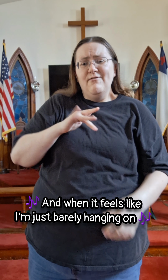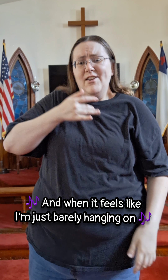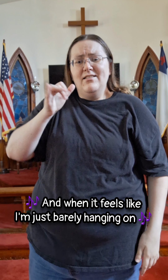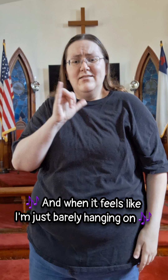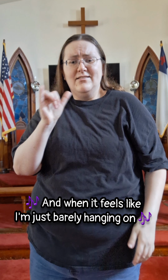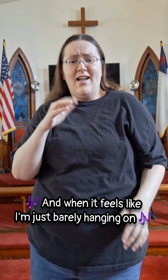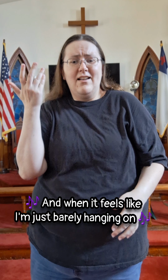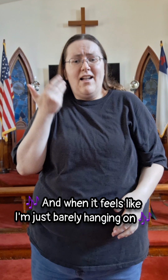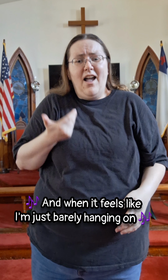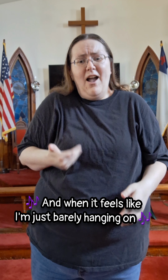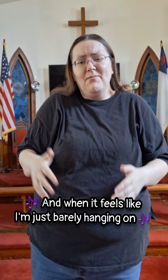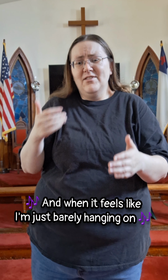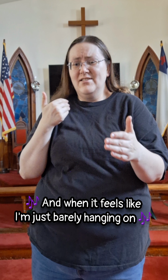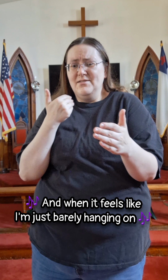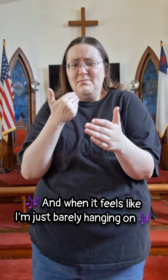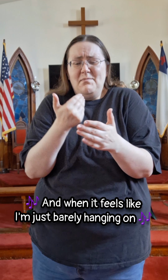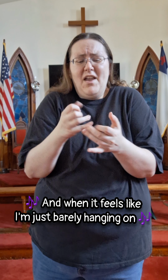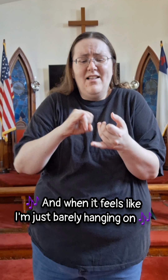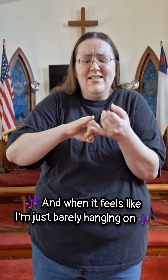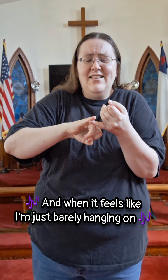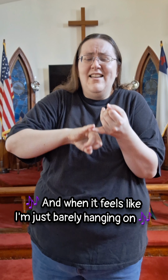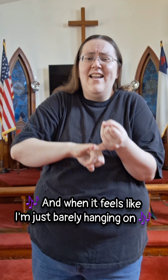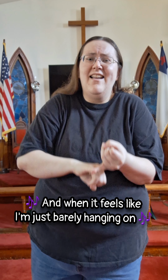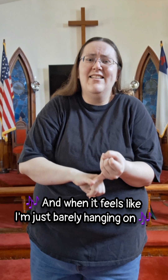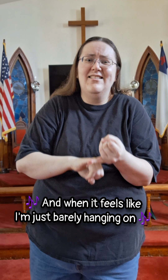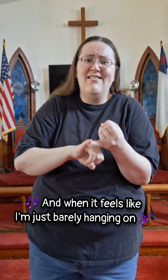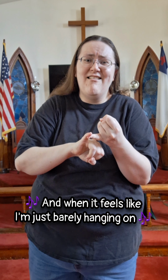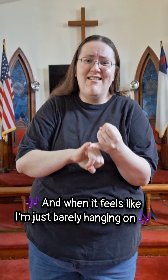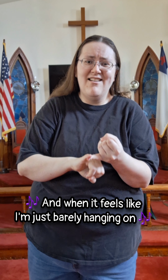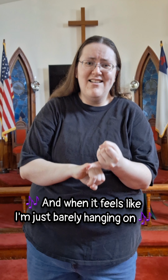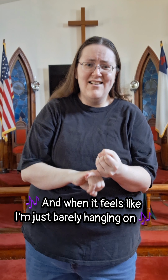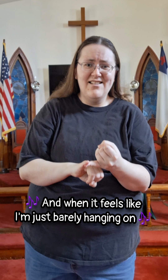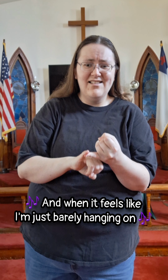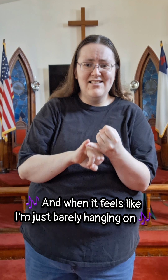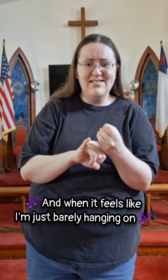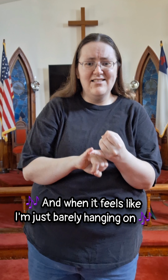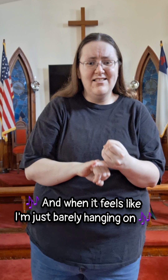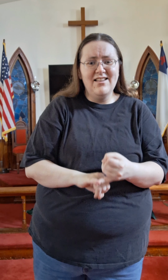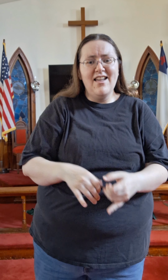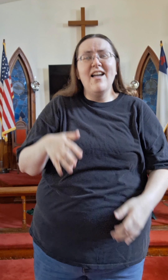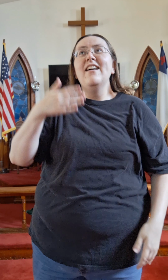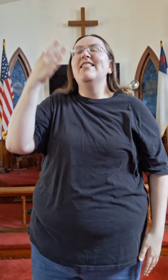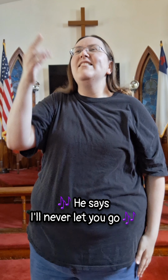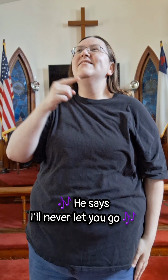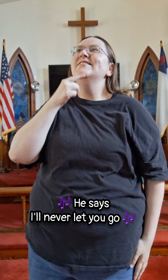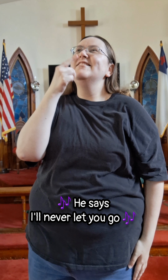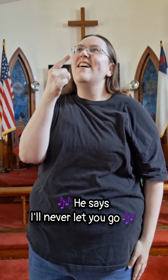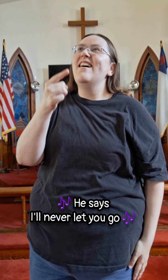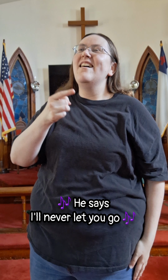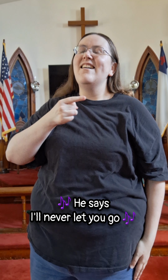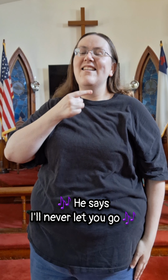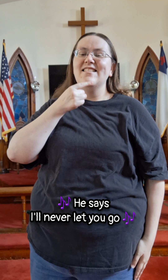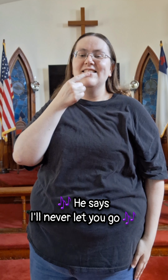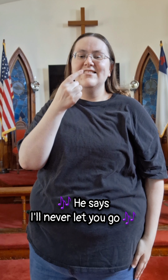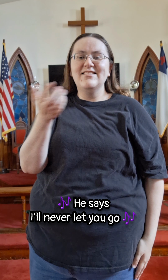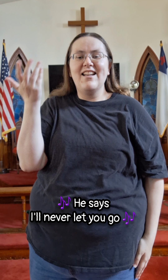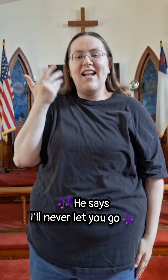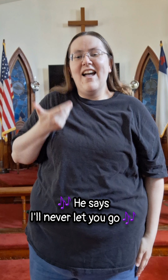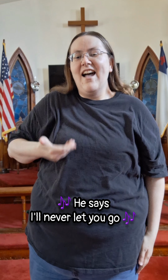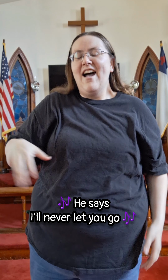feels like I'm just barely hanging on He says, I'll